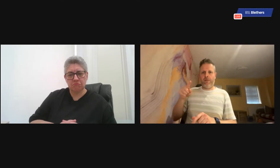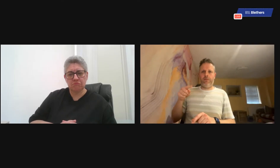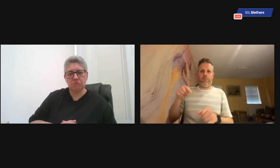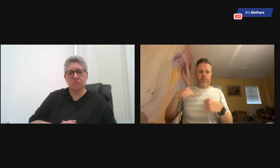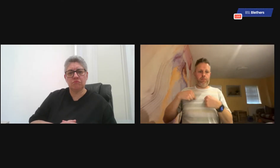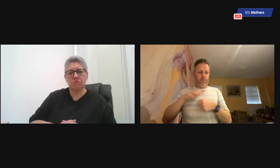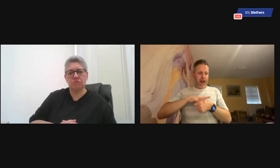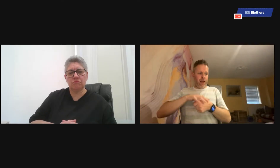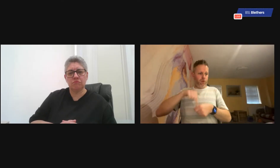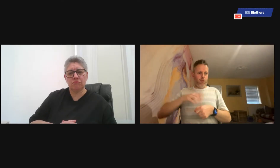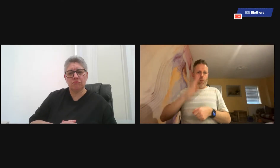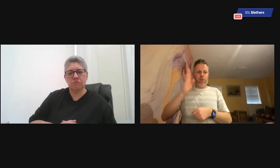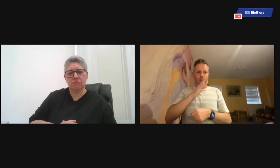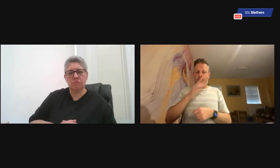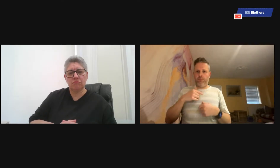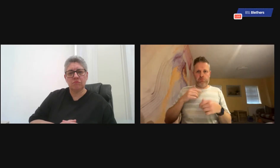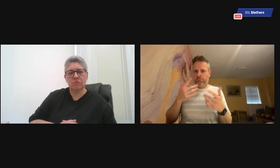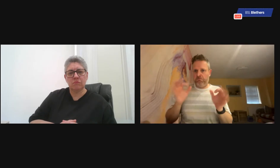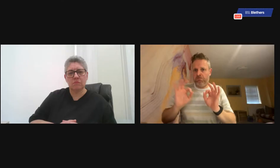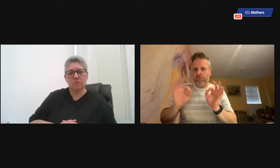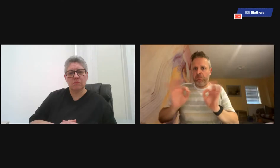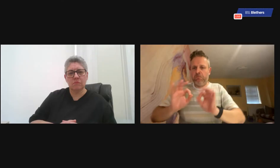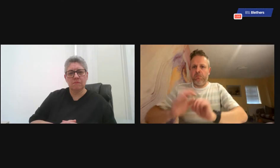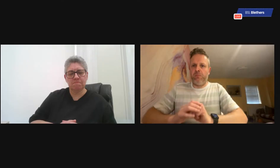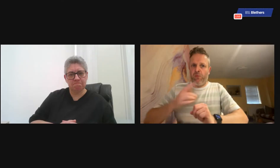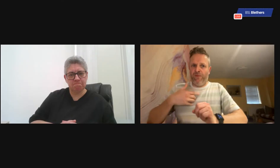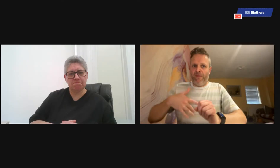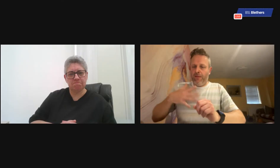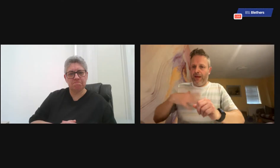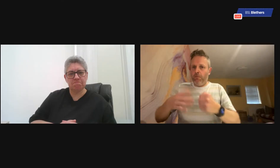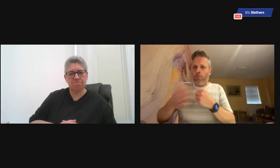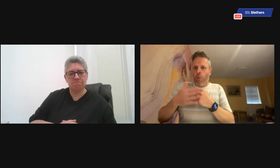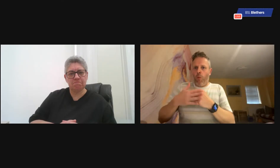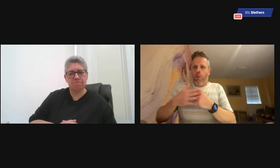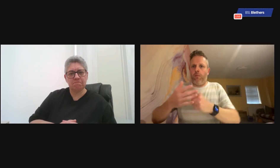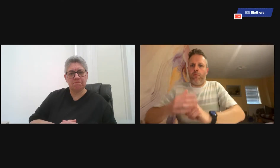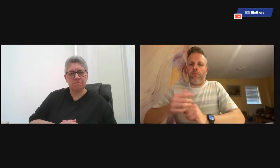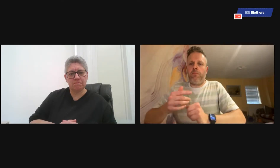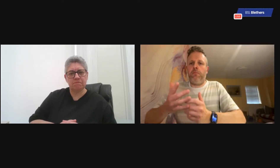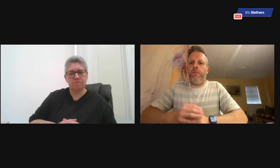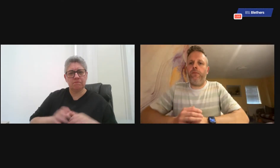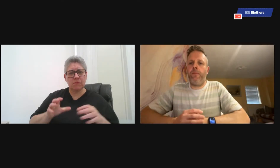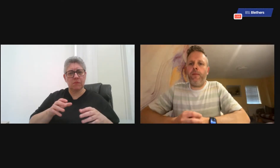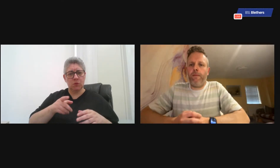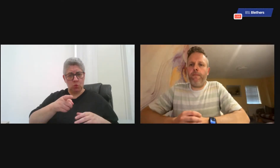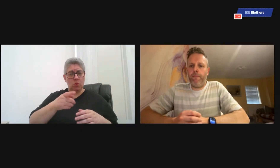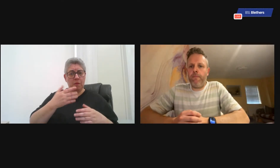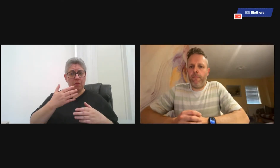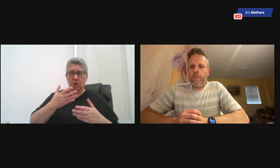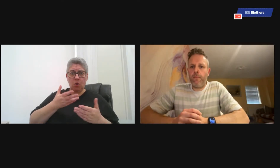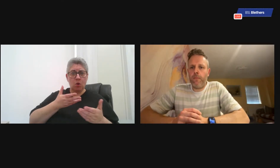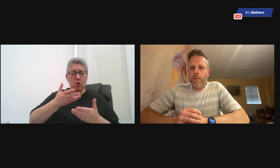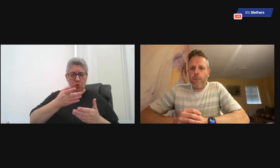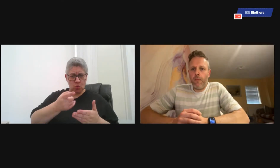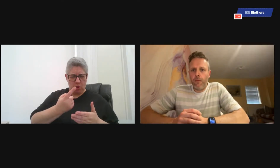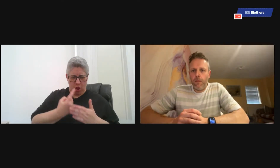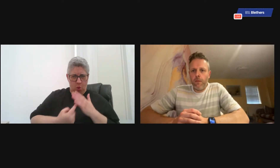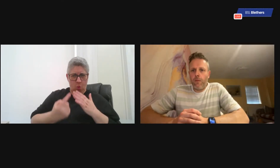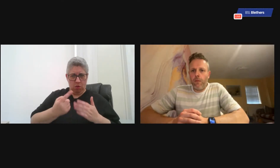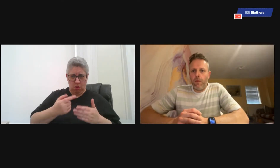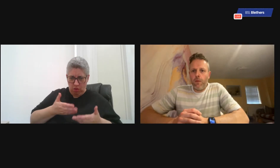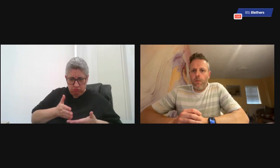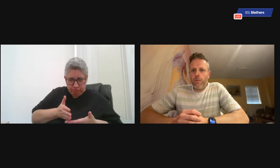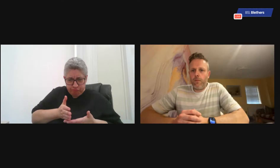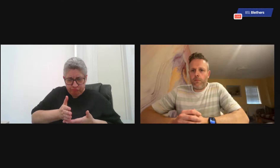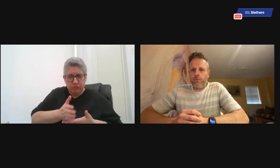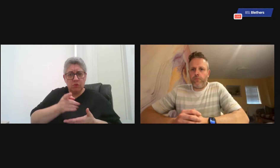lot. I know there's someone in Derby, for example. I don't know of anyone, particularly in my area. We definitely need